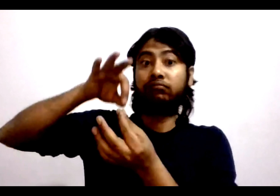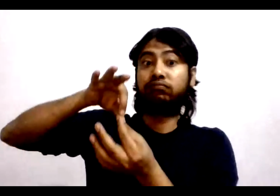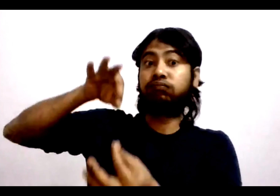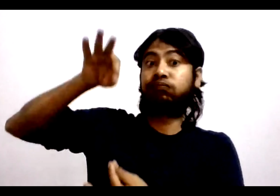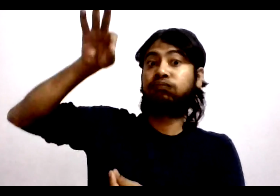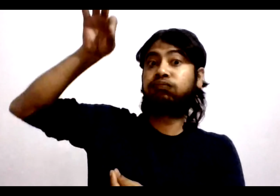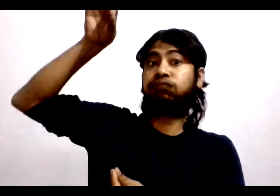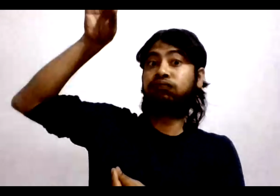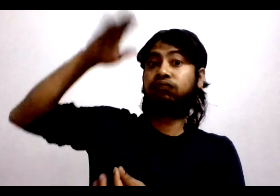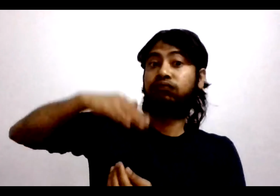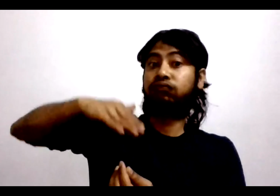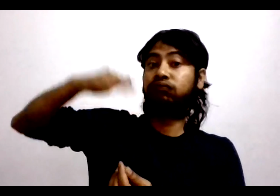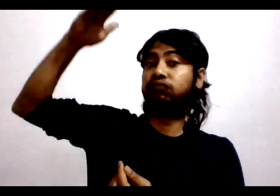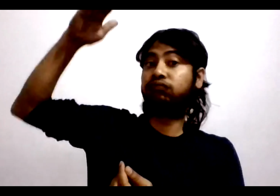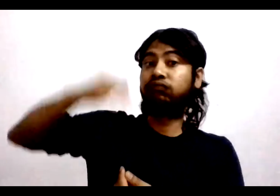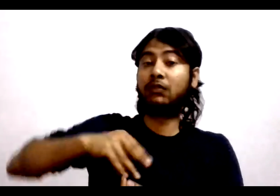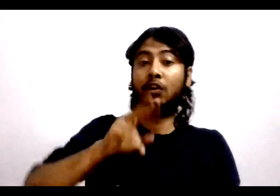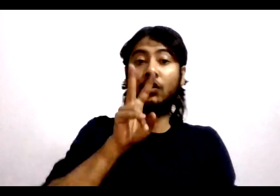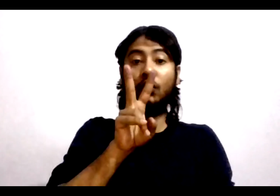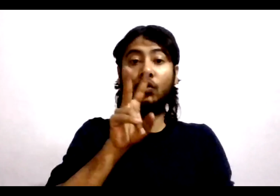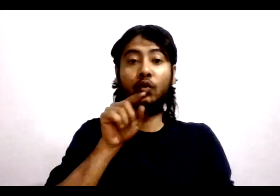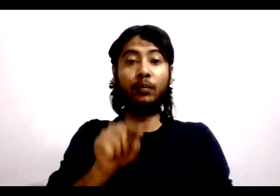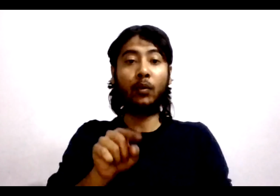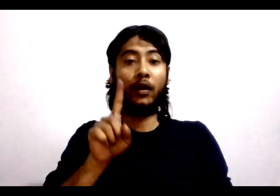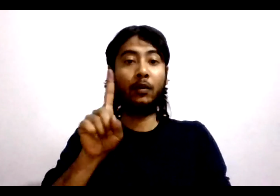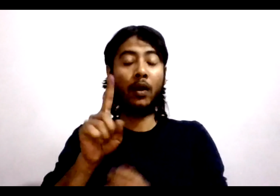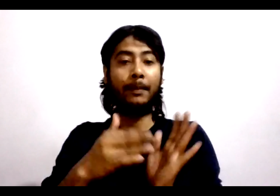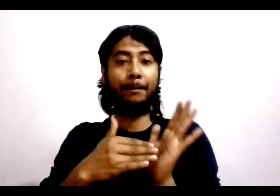so 2.1 meter. So what is your height, as you said,